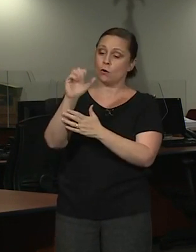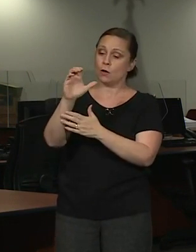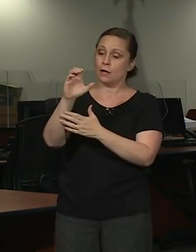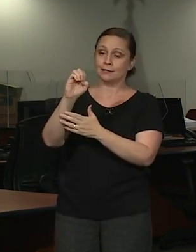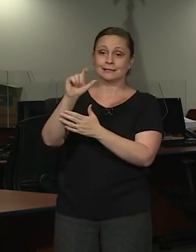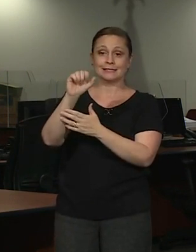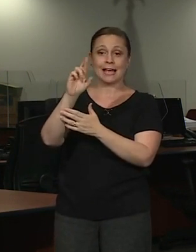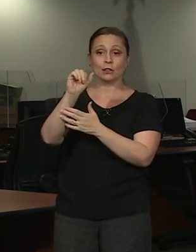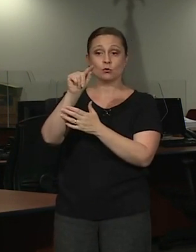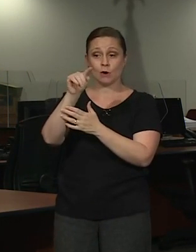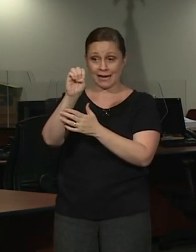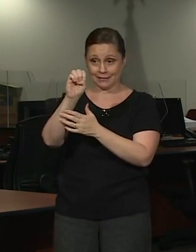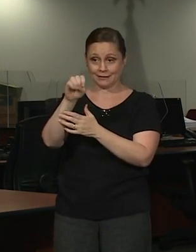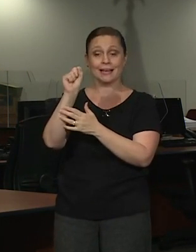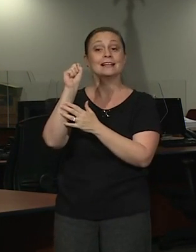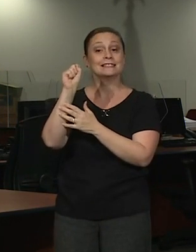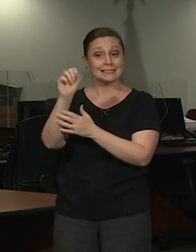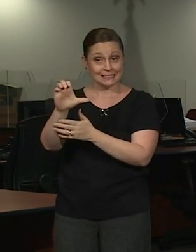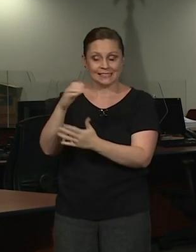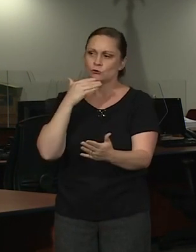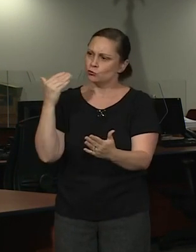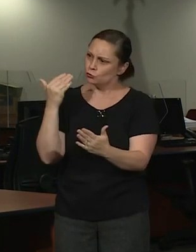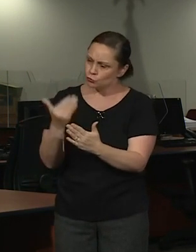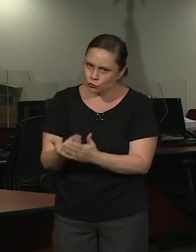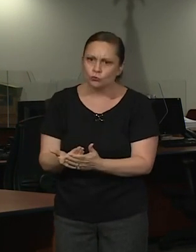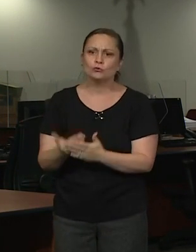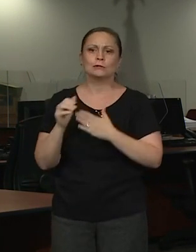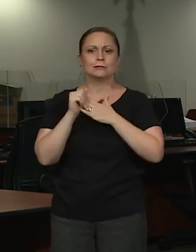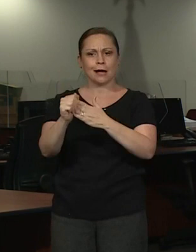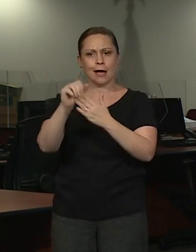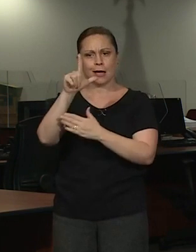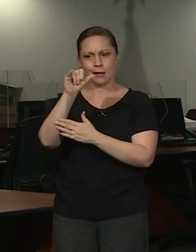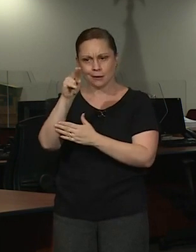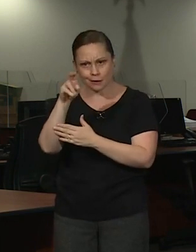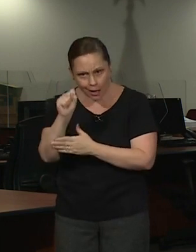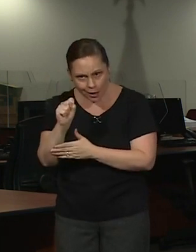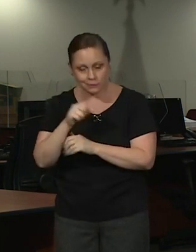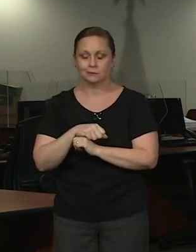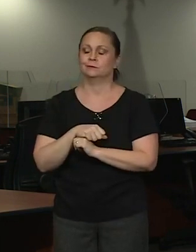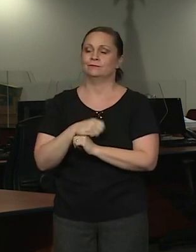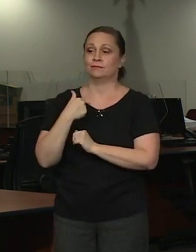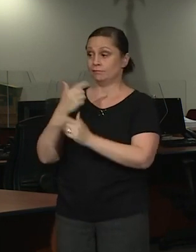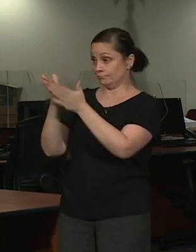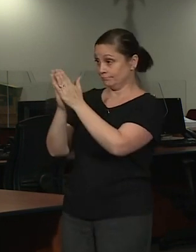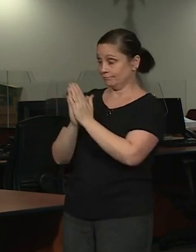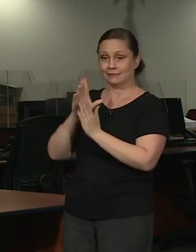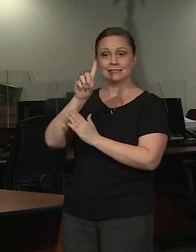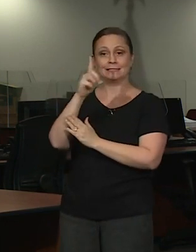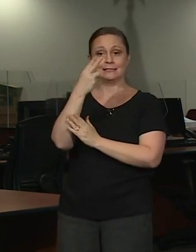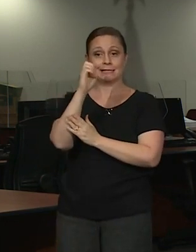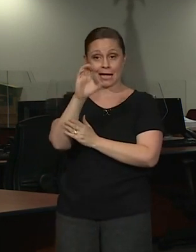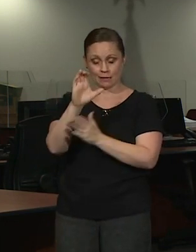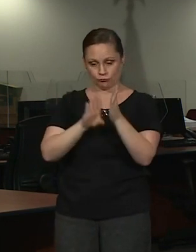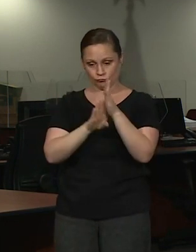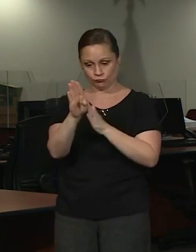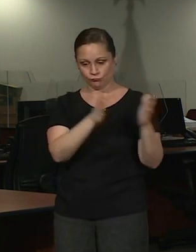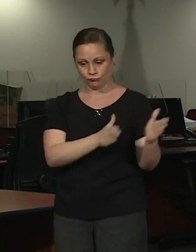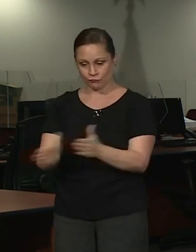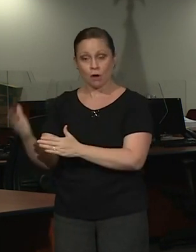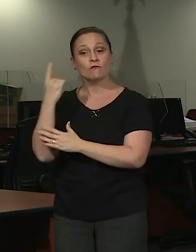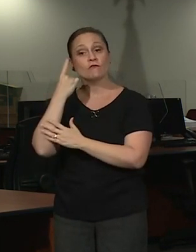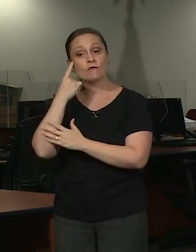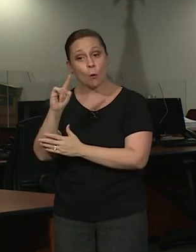guidelines, and they're very good. I've directed DHEC to develop a plan for nursing homes and assisted